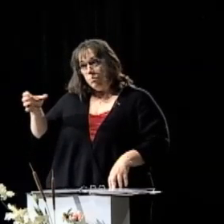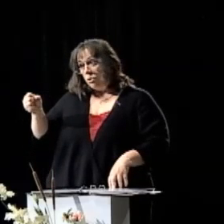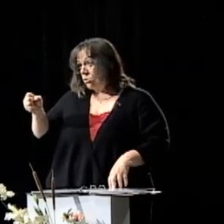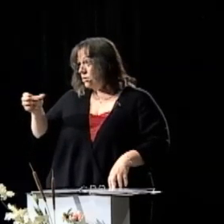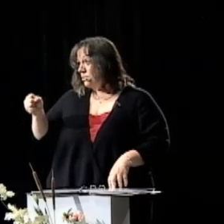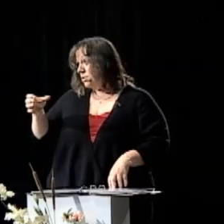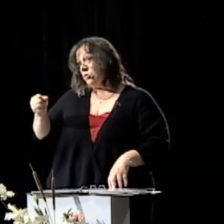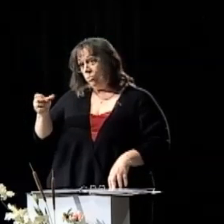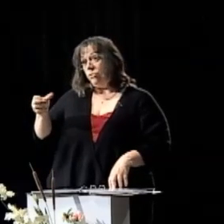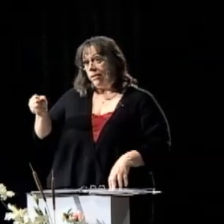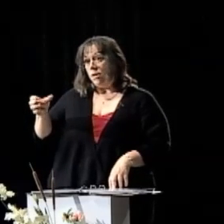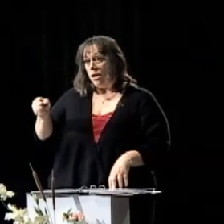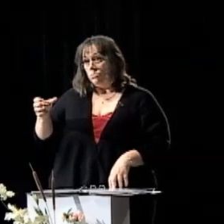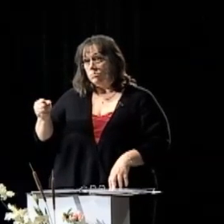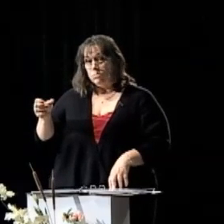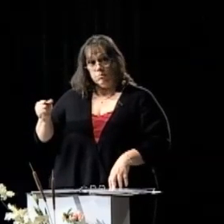Milk, as in you're milking a cow.